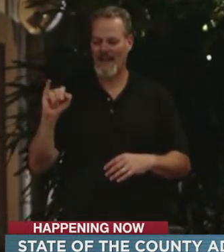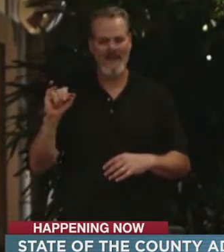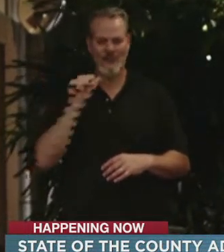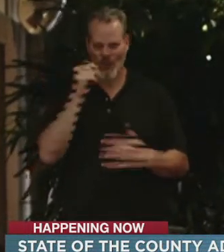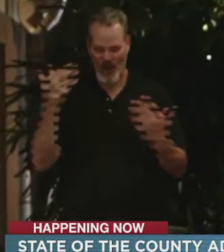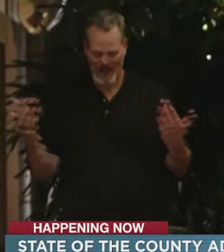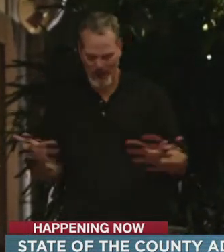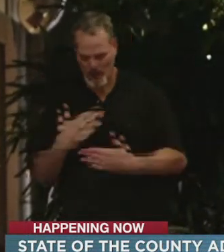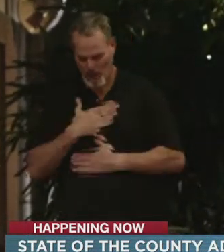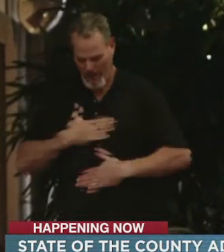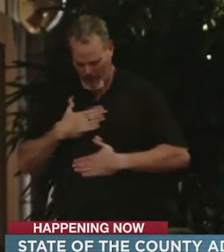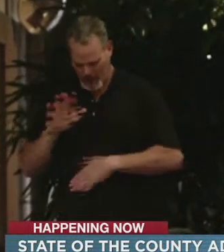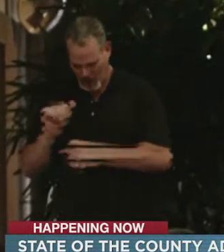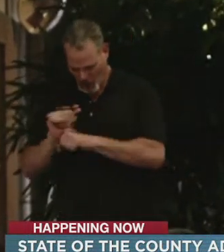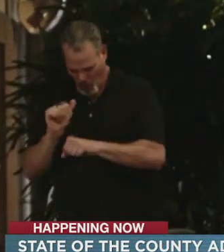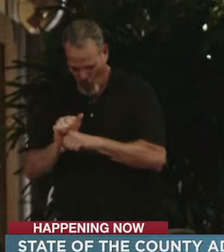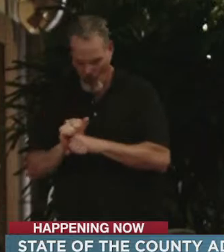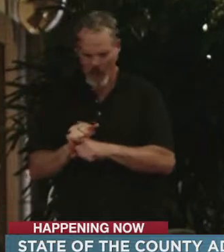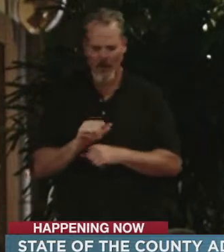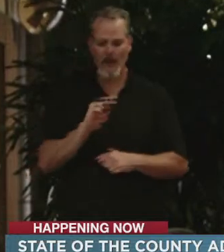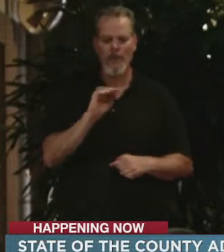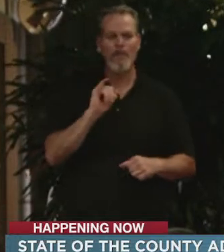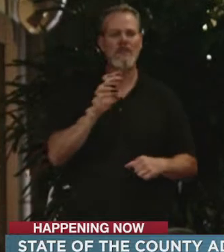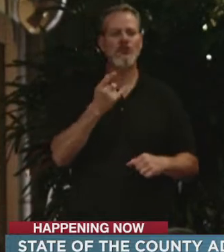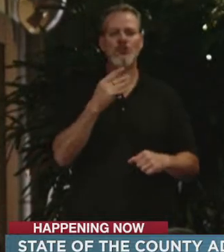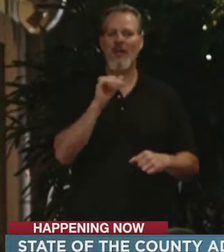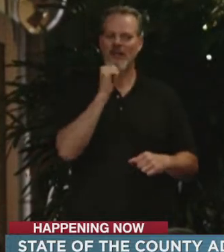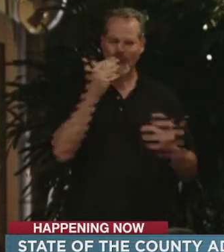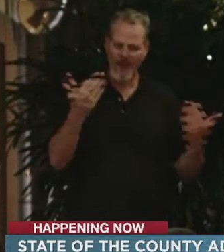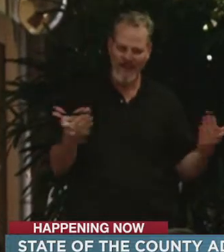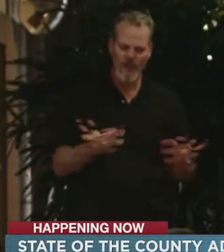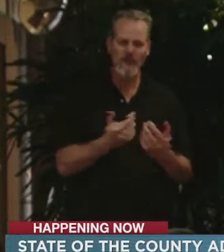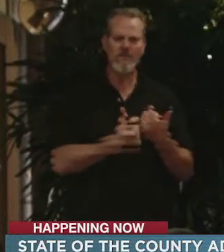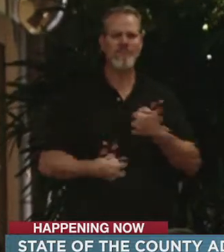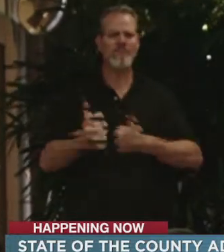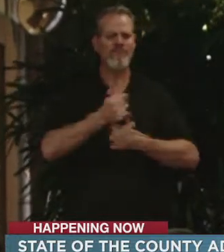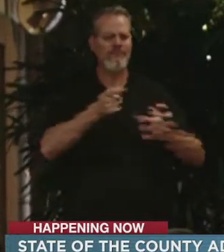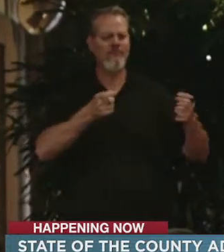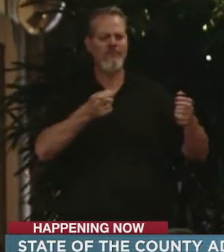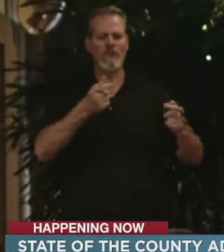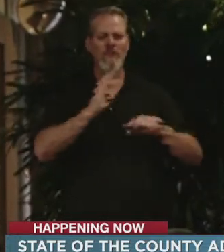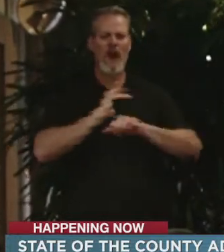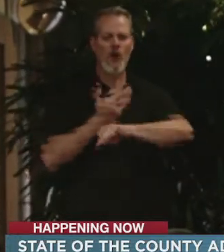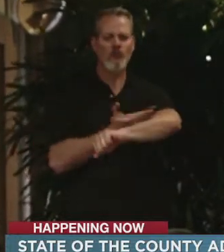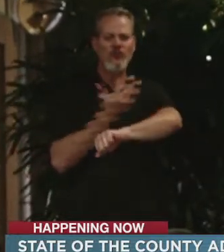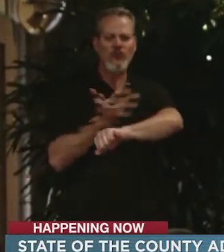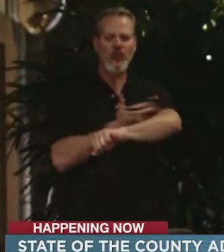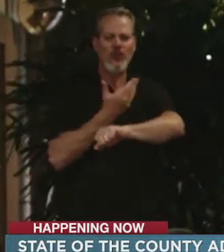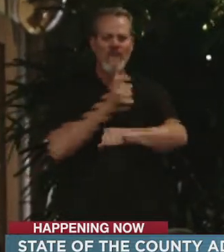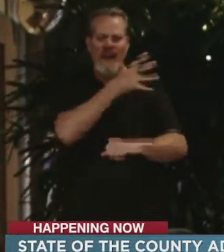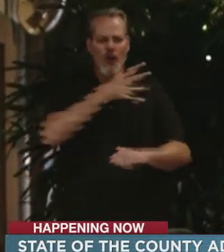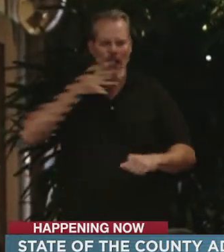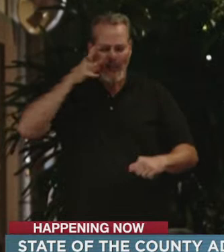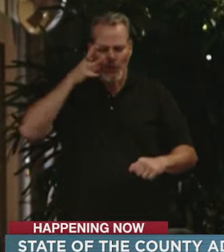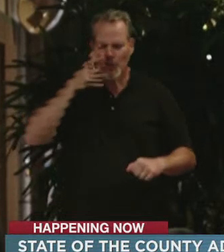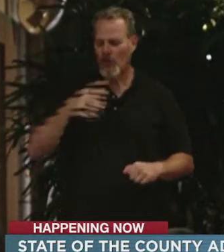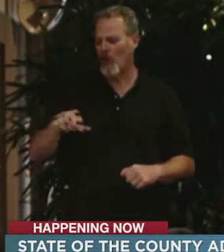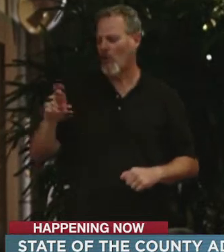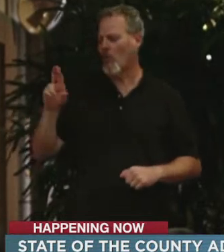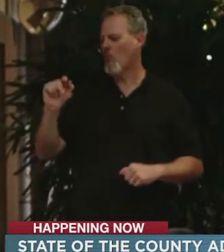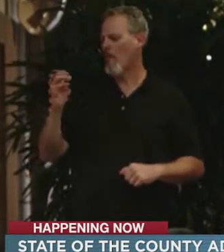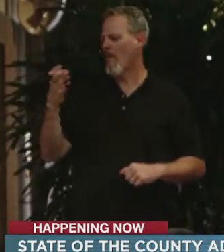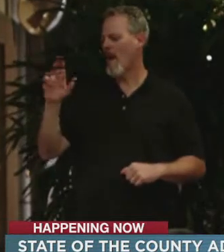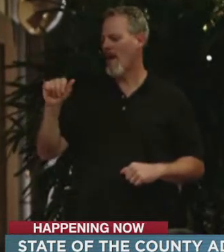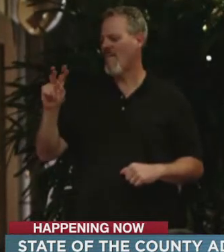I don't think she's joined us either, who is in charge of climate resilience and regenerative agriculture. Rebecca Villegas, who is in charge of